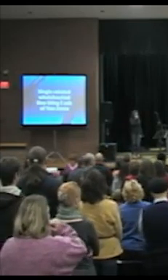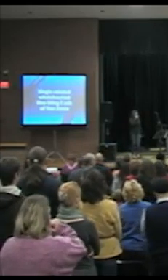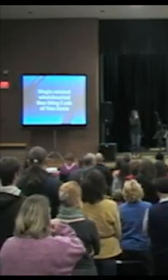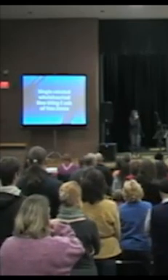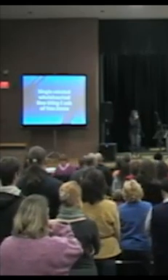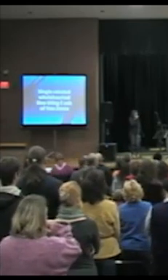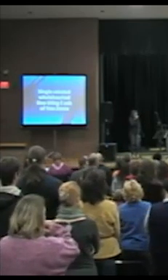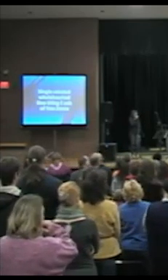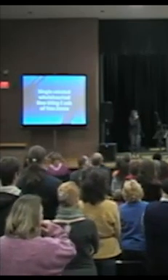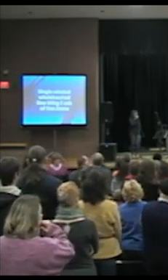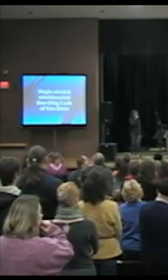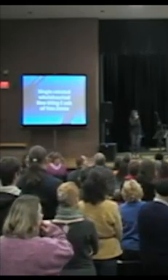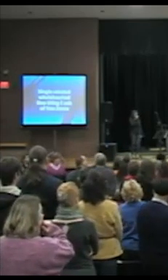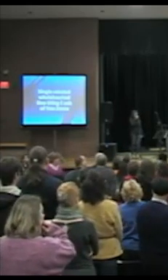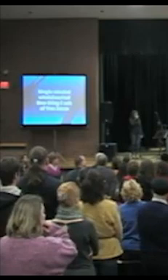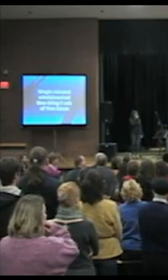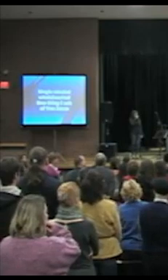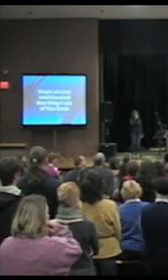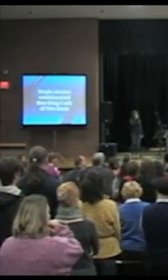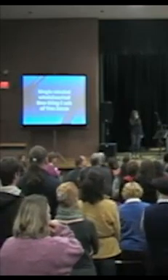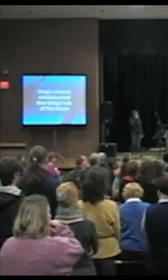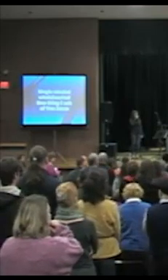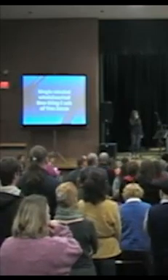Jesus. Single-minded,